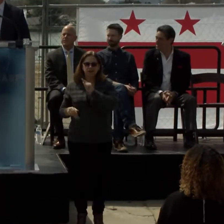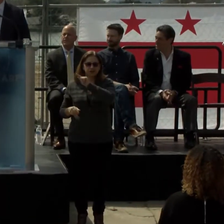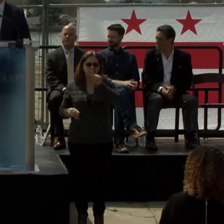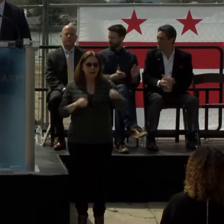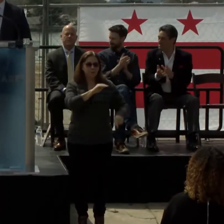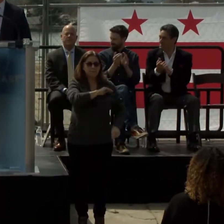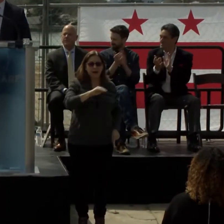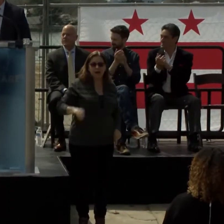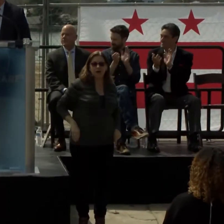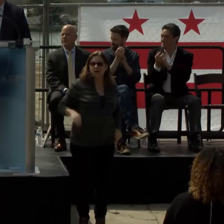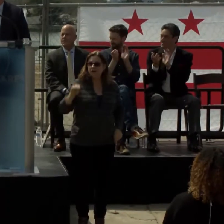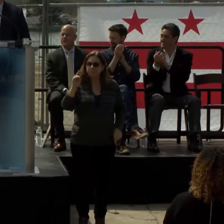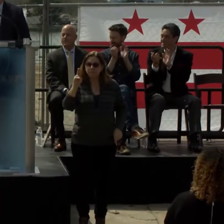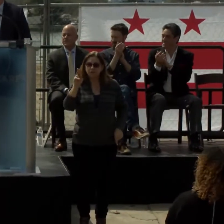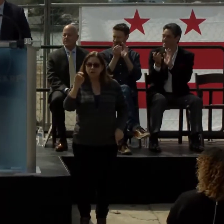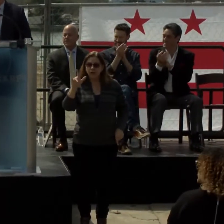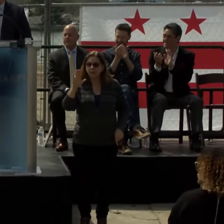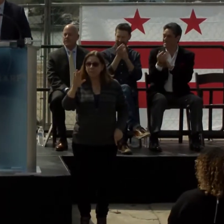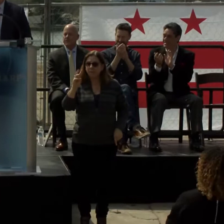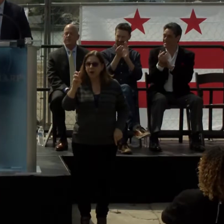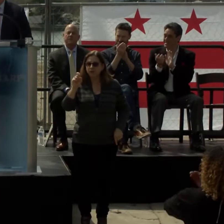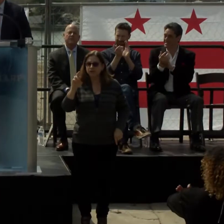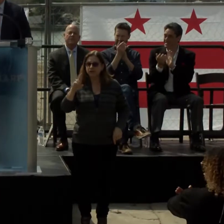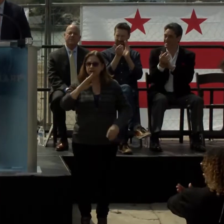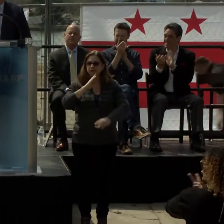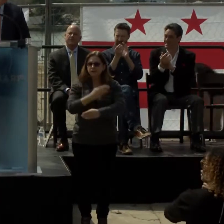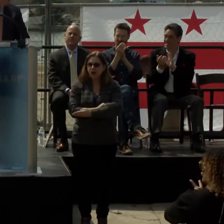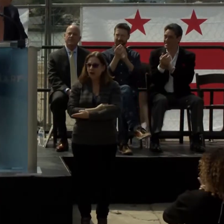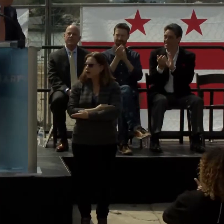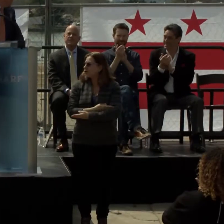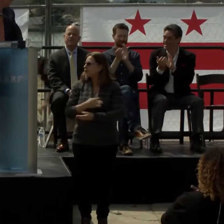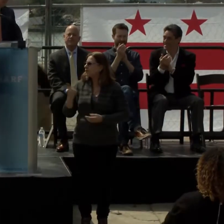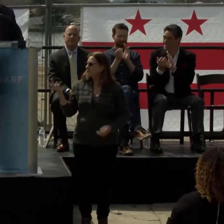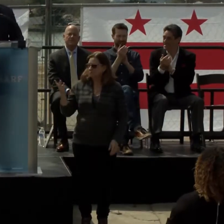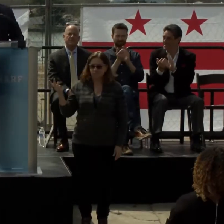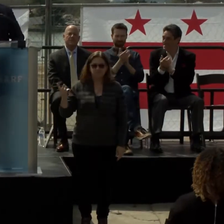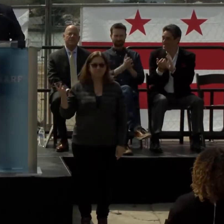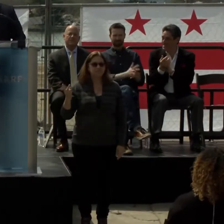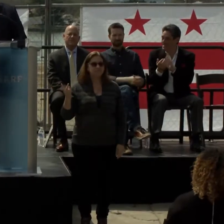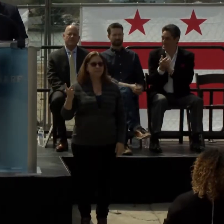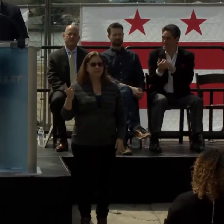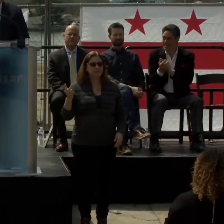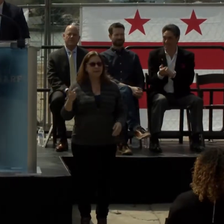her daughter. Very exciting. Deputy Mayor Brian Tanner.